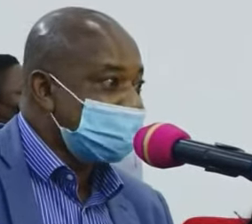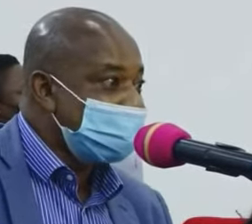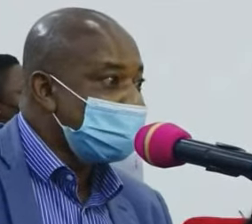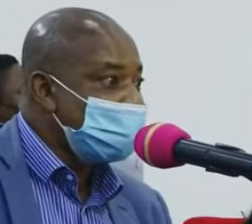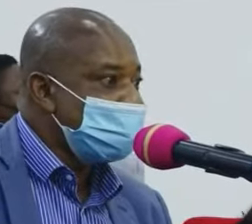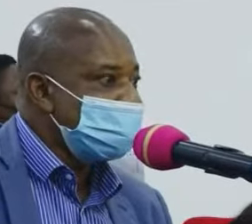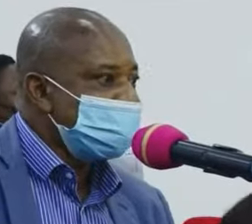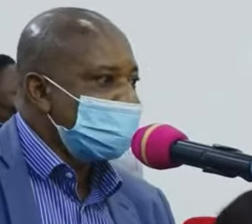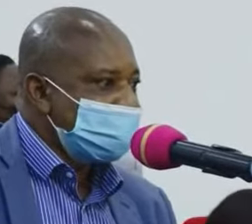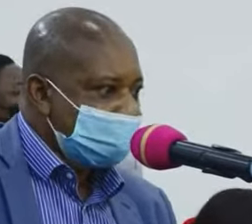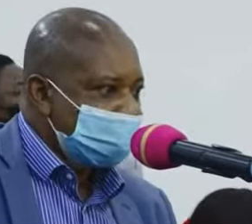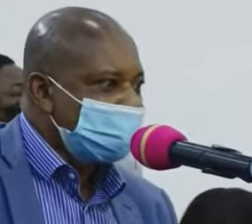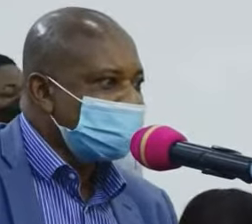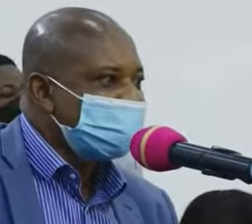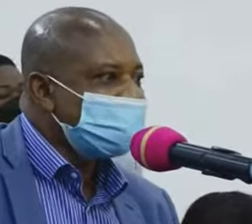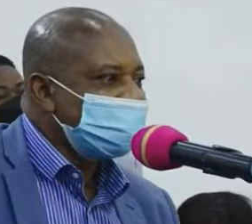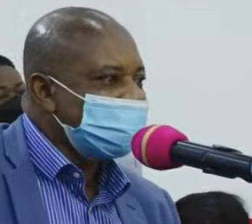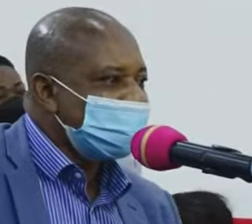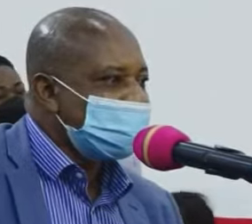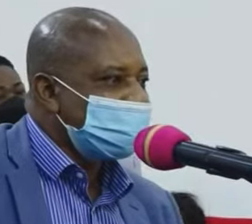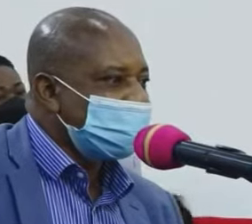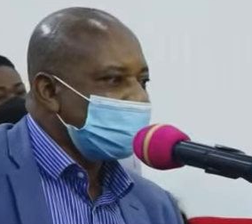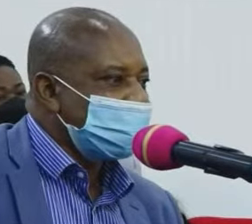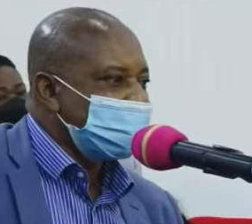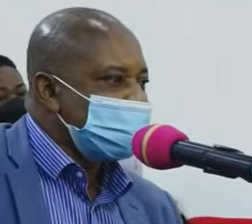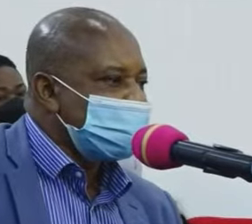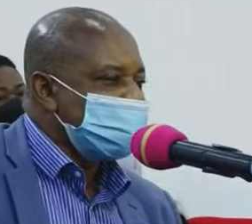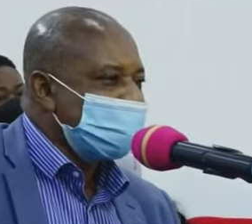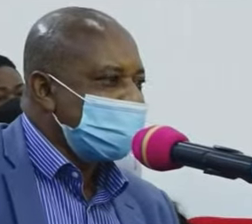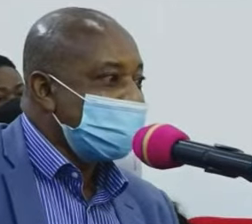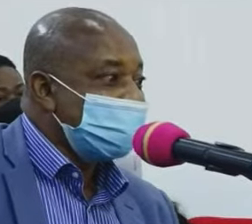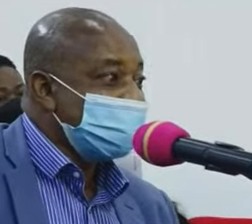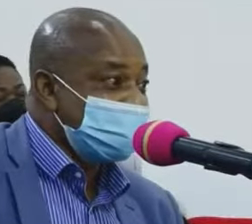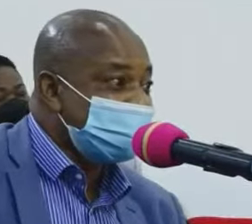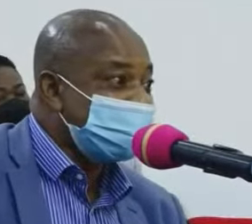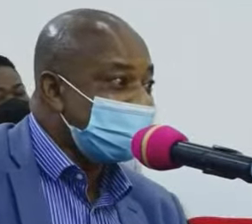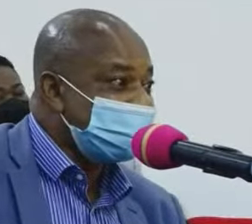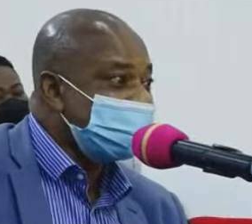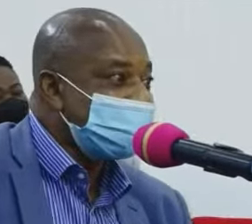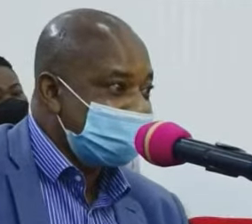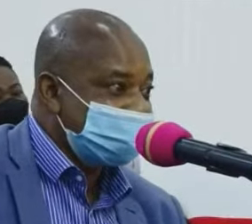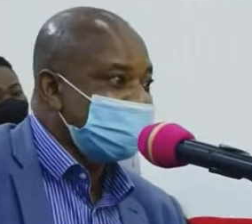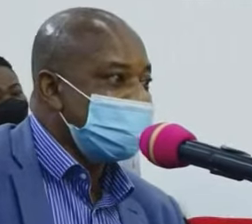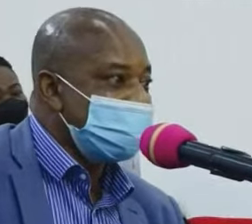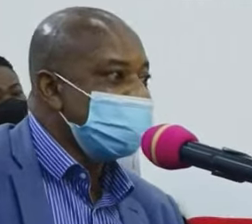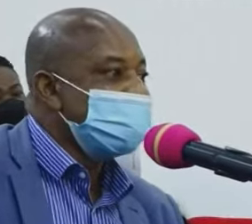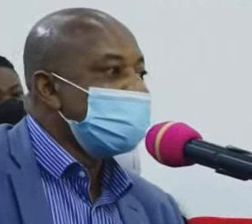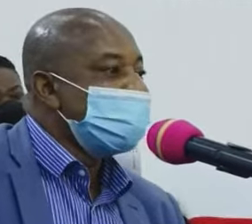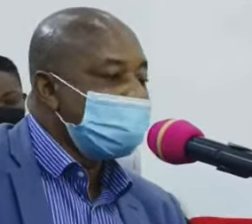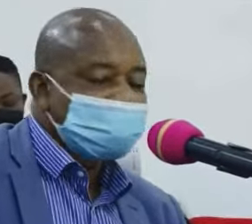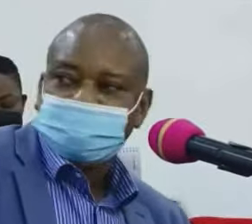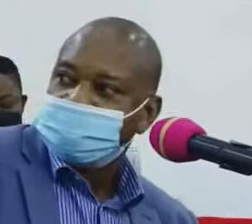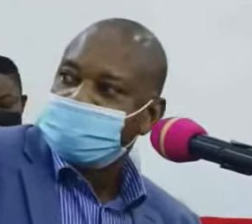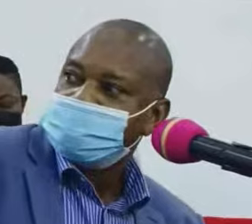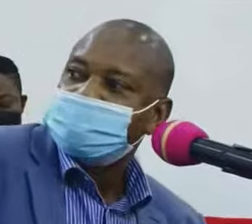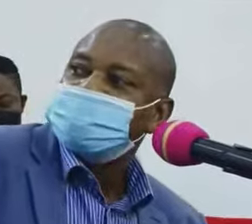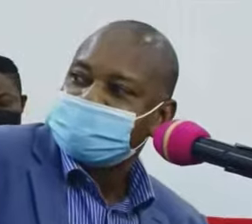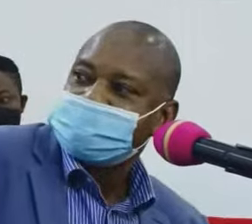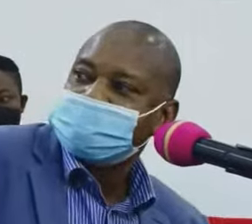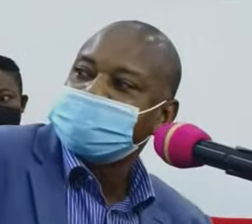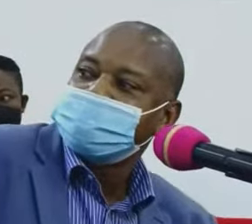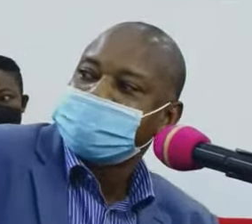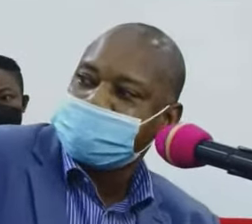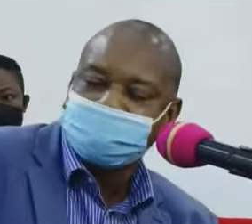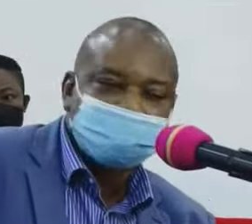and rescue, inclusive, that is when there is a distress at the sea. So it has multiple